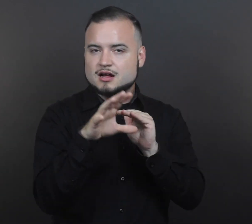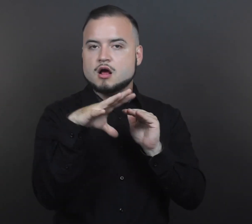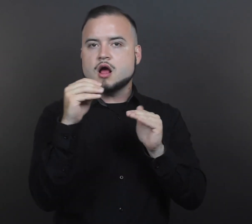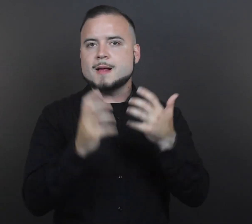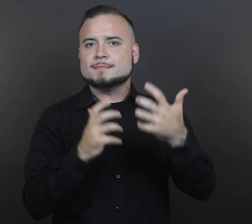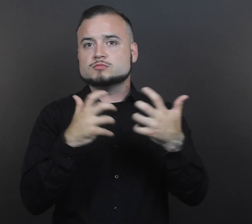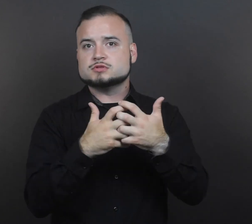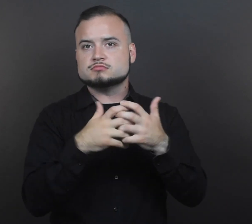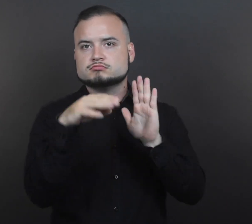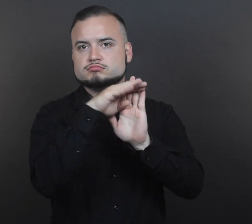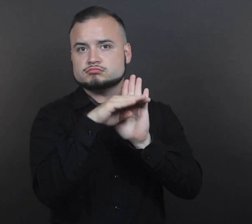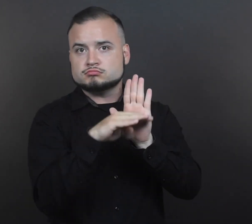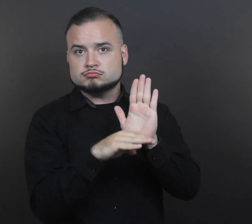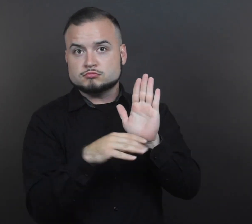if used by the student in instruction.